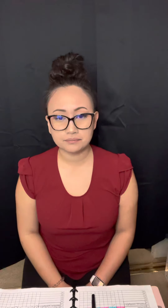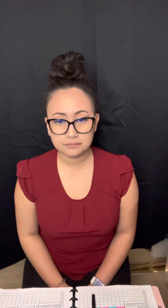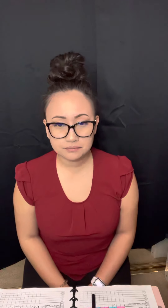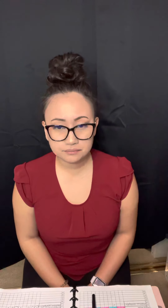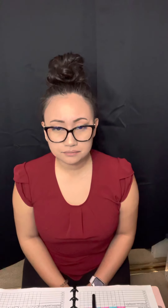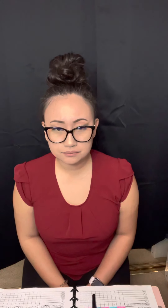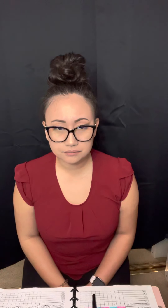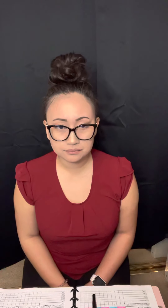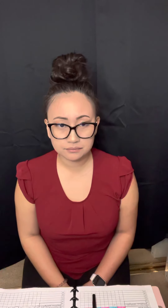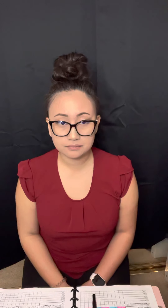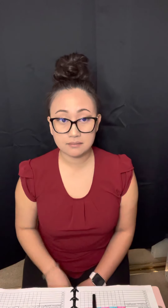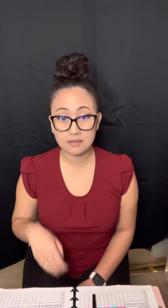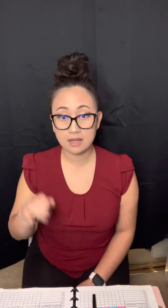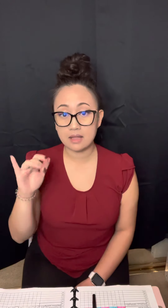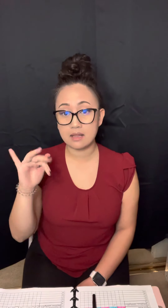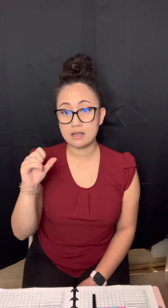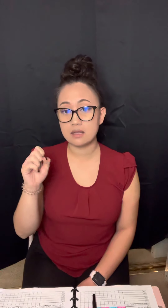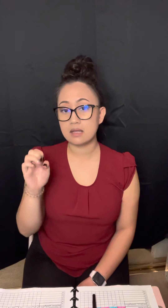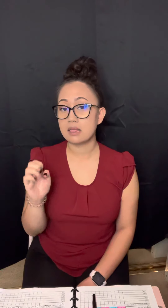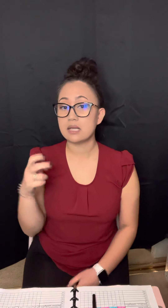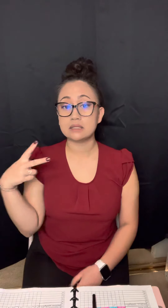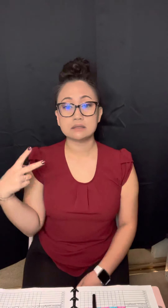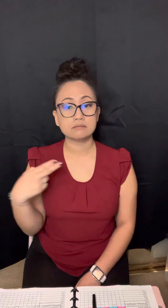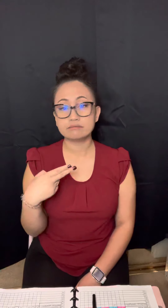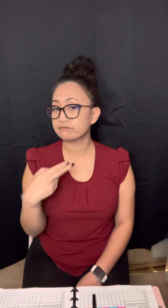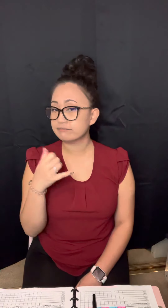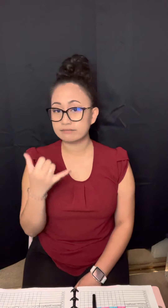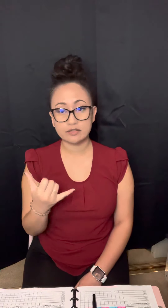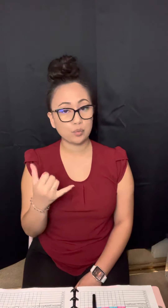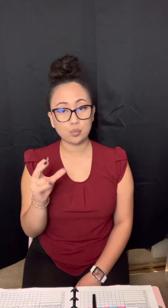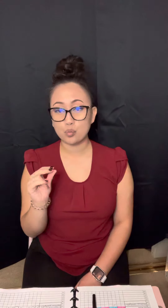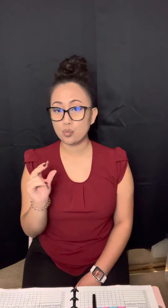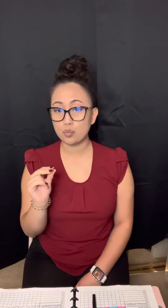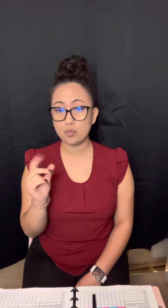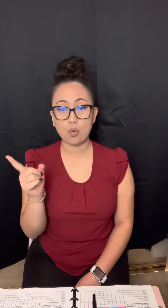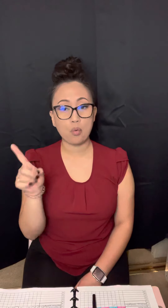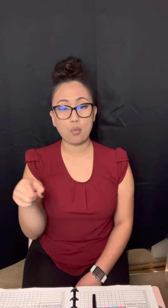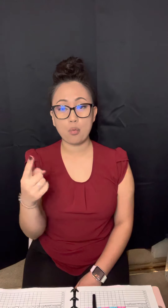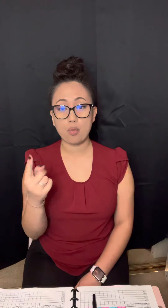But at least we're not cutting right now. You're just looking, okay? We're not going to cut them.